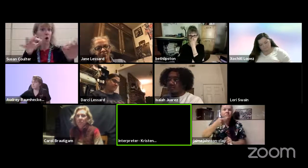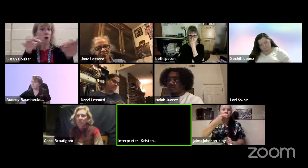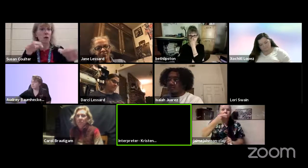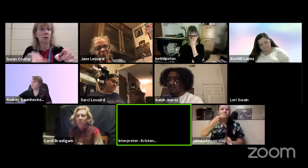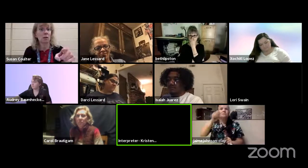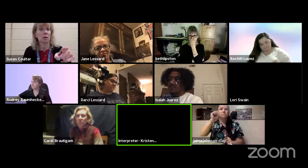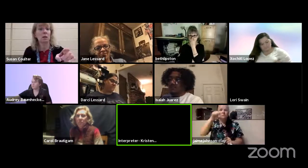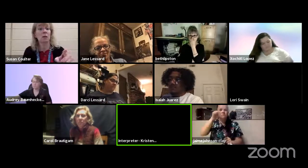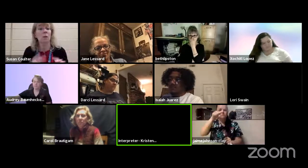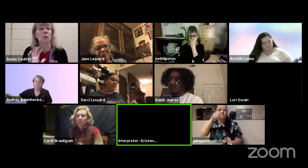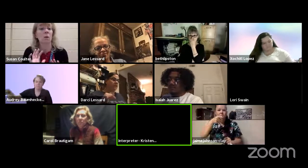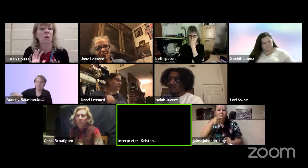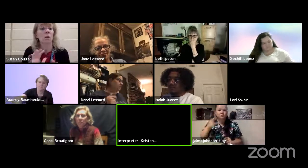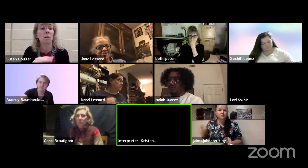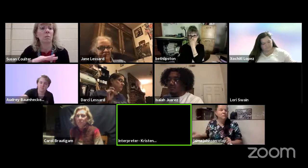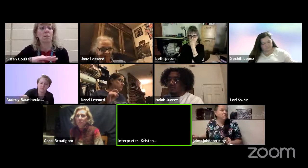What were you saying?